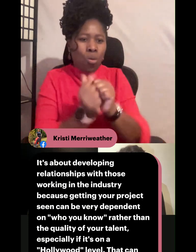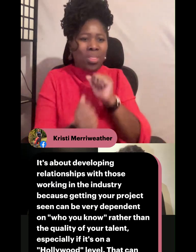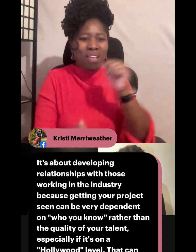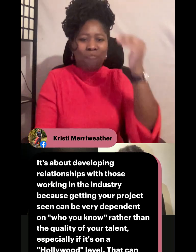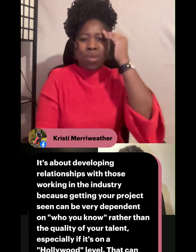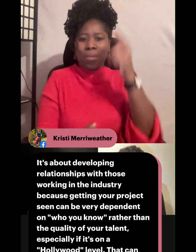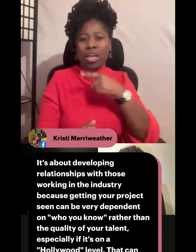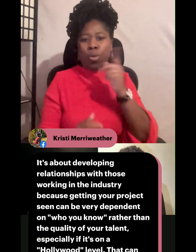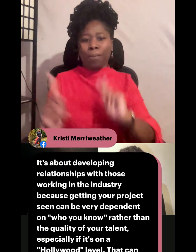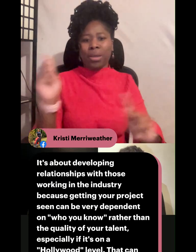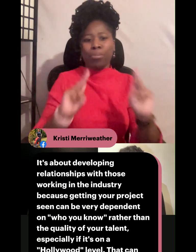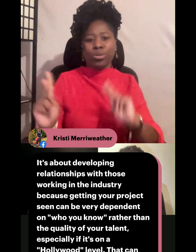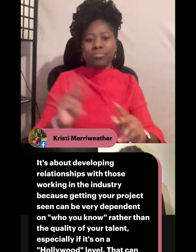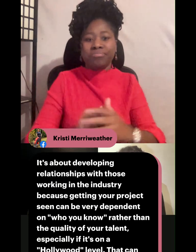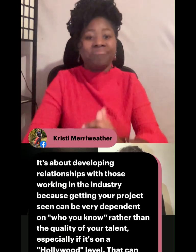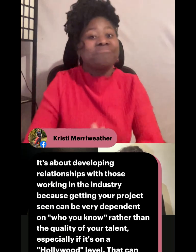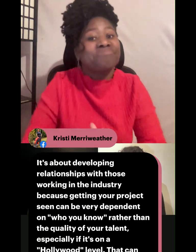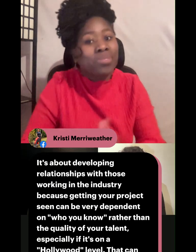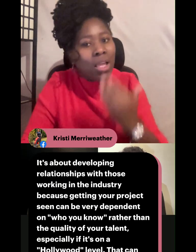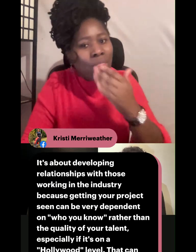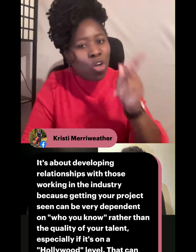take out your comfort zone.